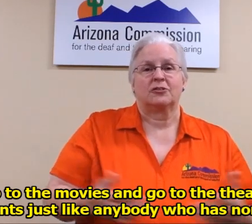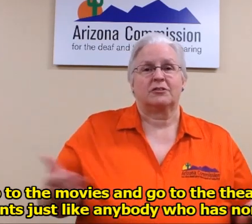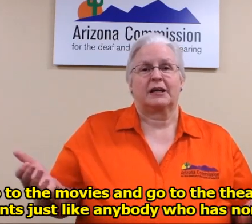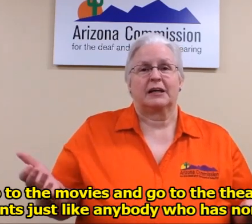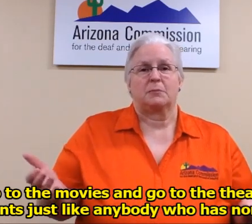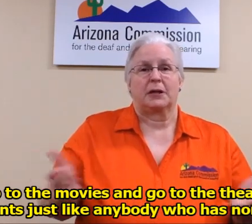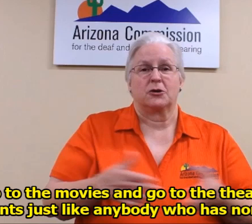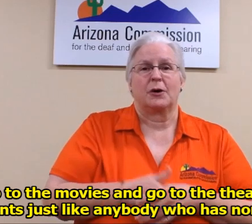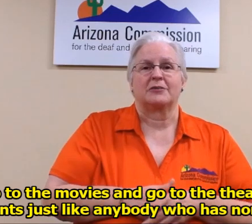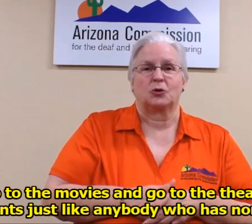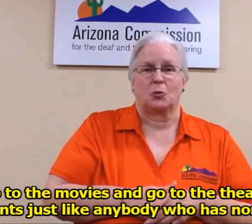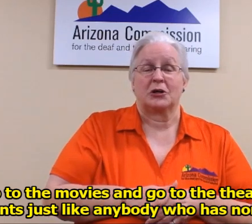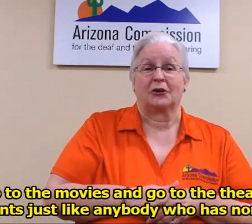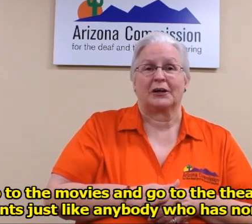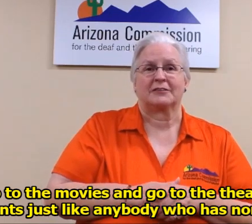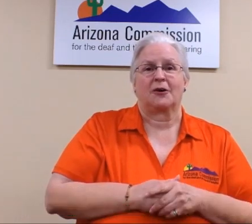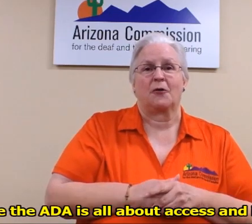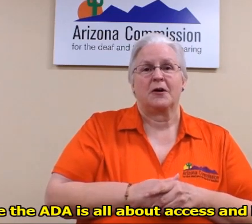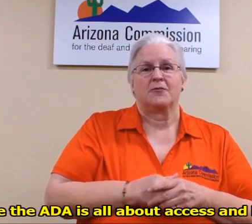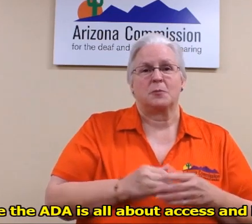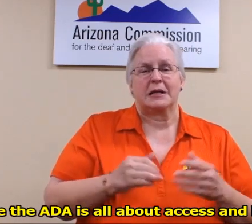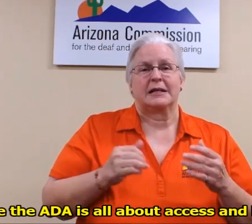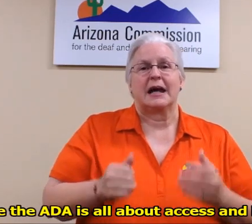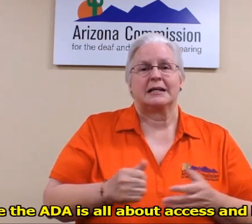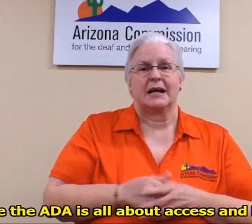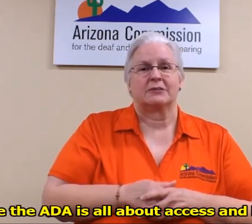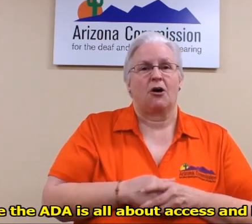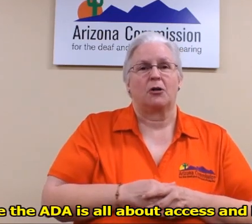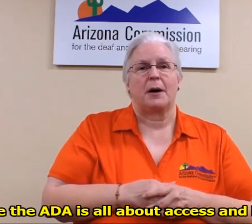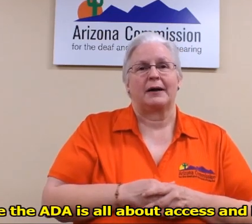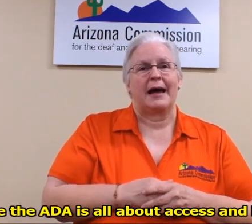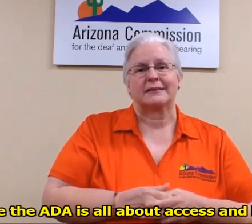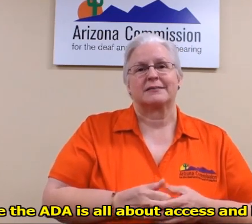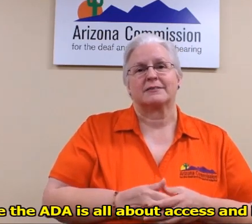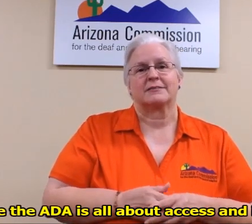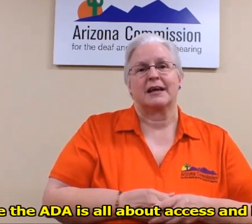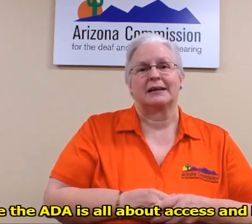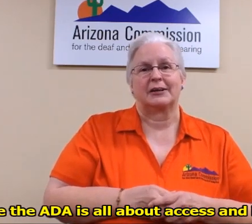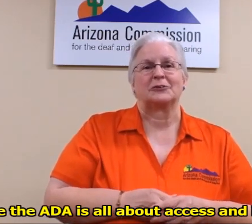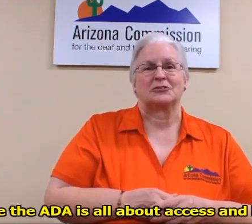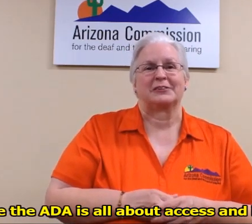like anybody who has normal hearing. So for me, the ADA is all about access and inclusion.